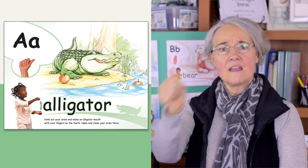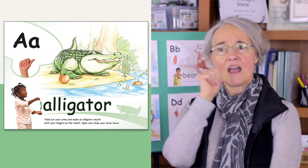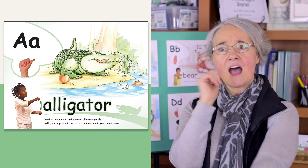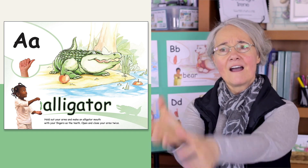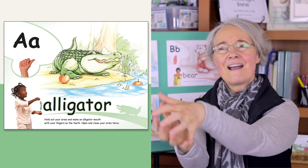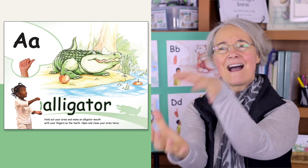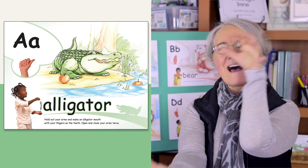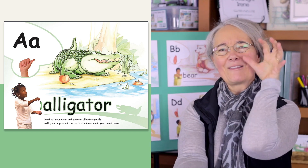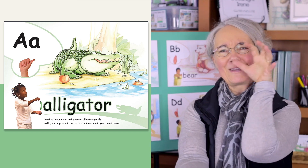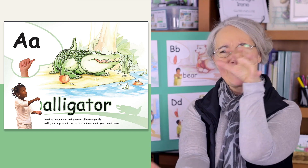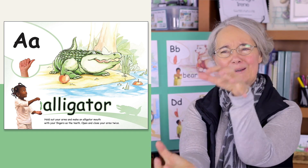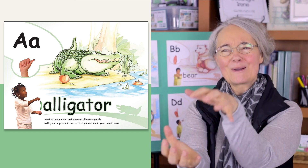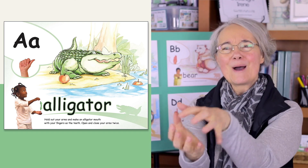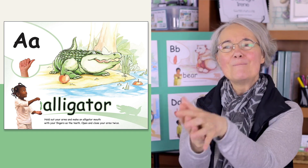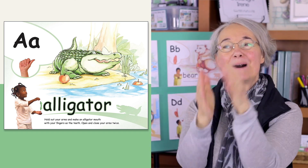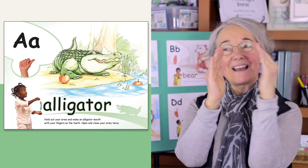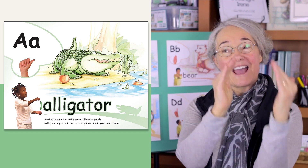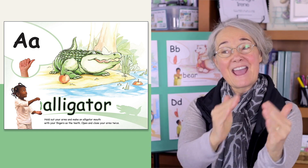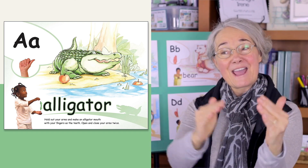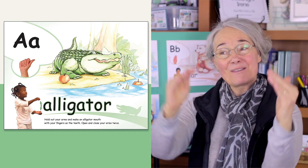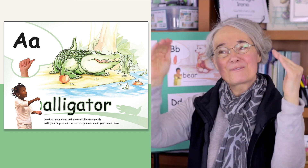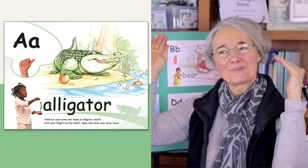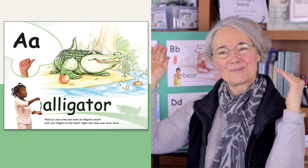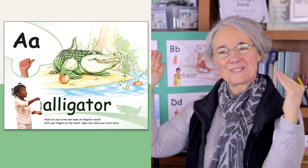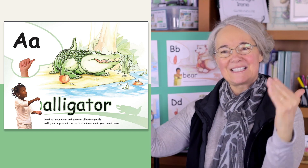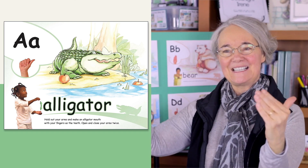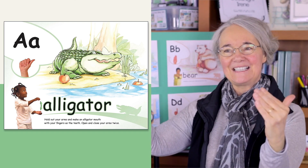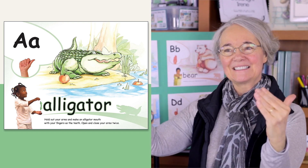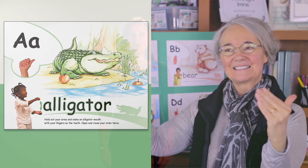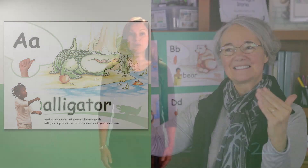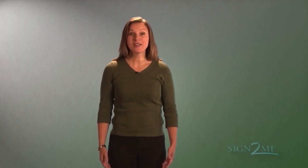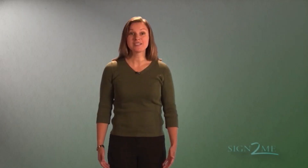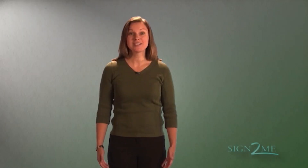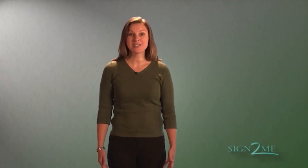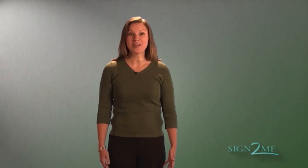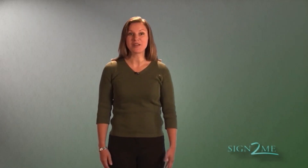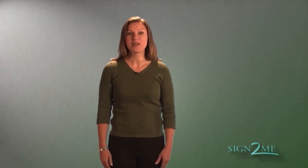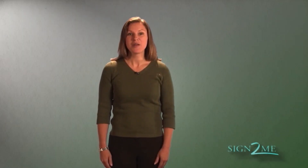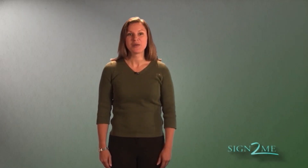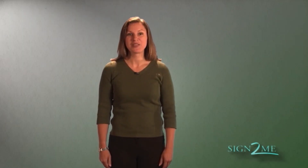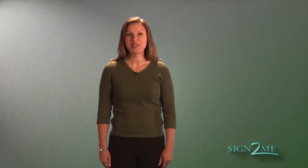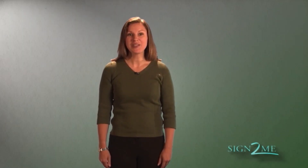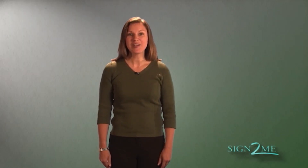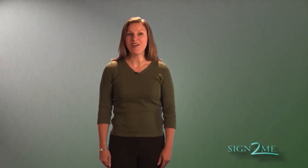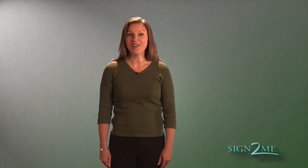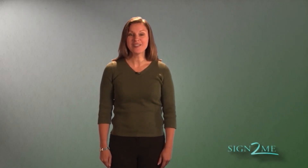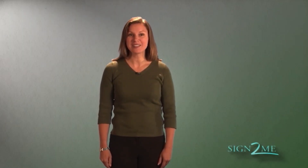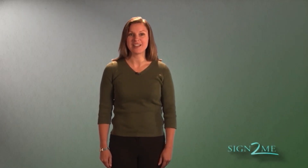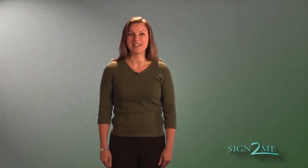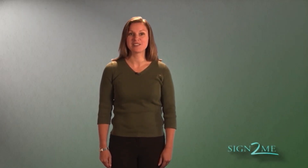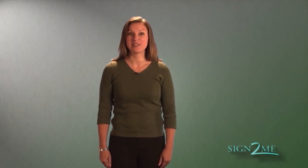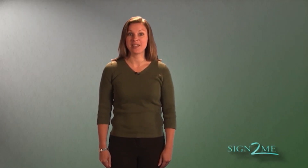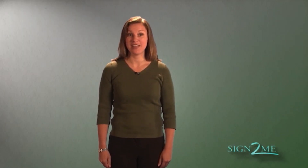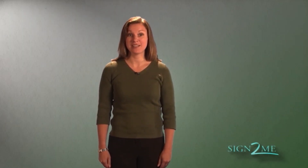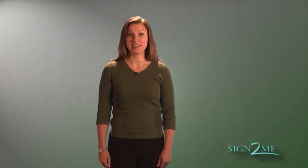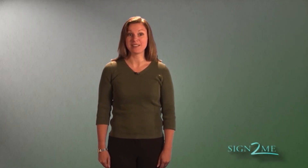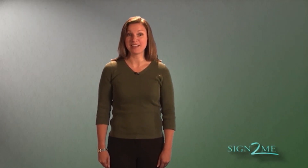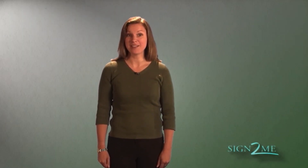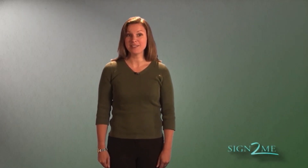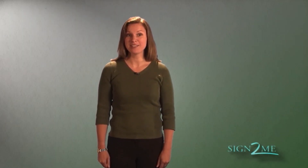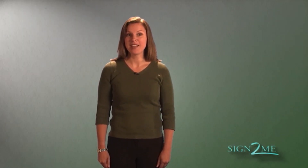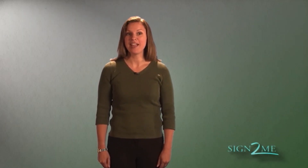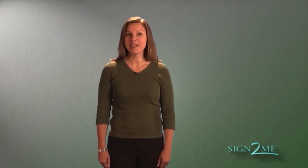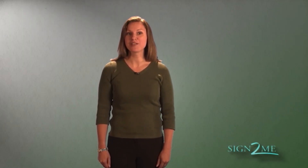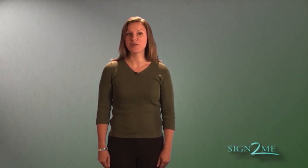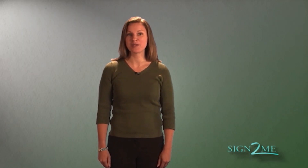just alligator, but A through Z. We're going to start with learning all the signs for the